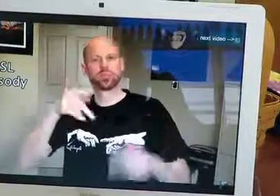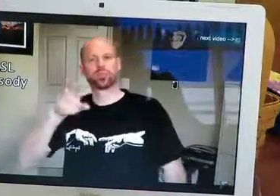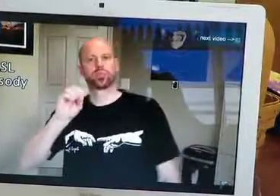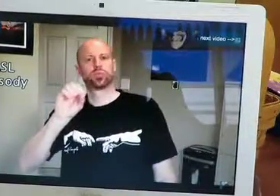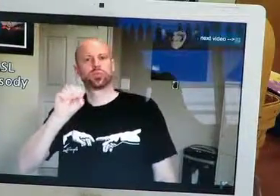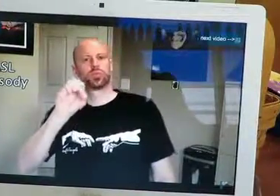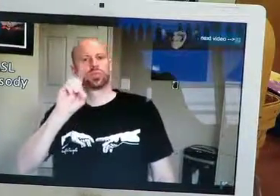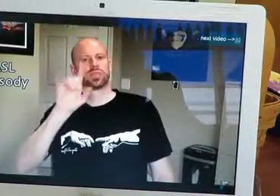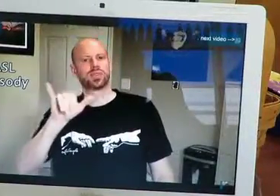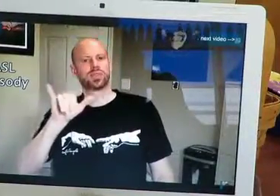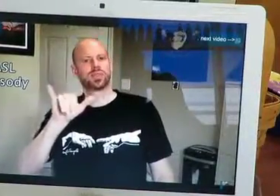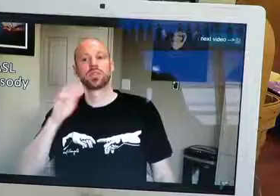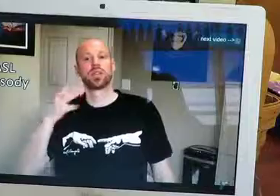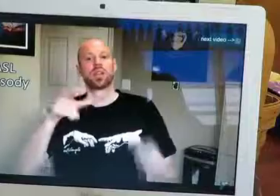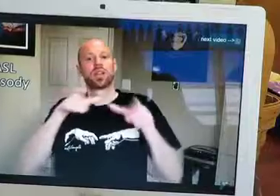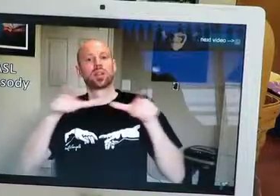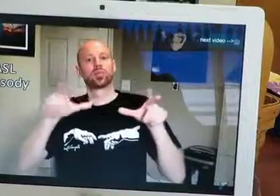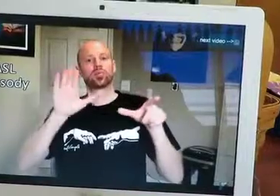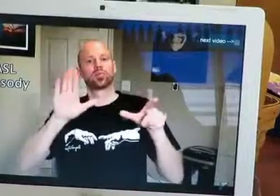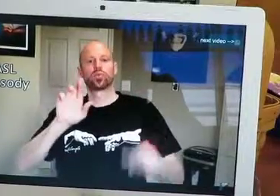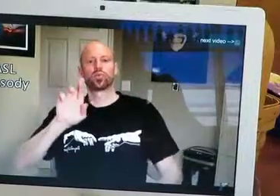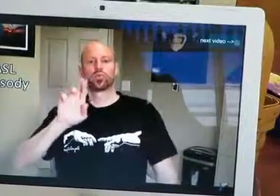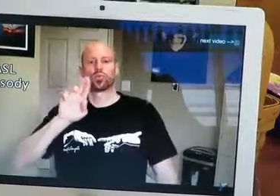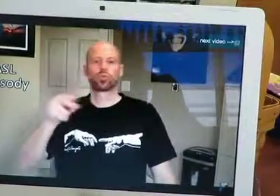the language, the prosody of the language.